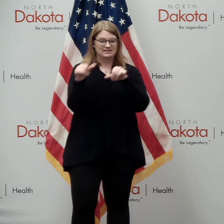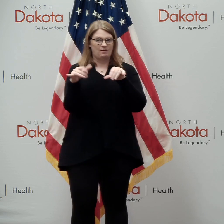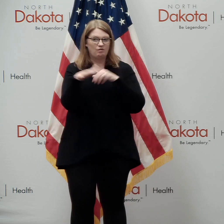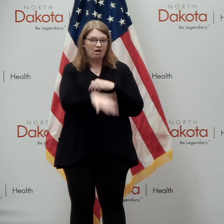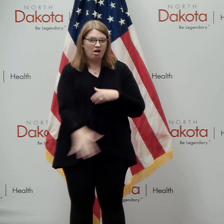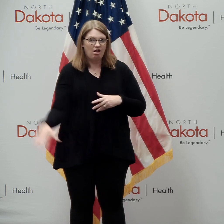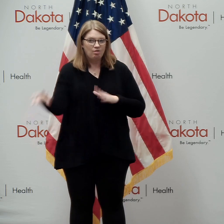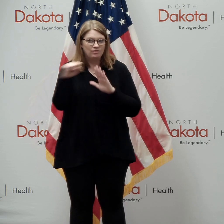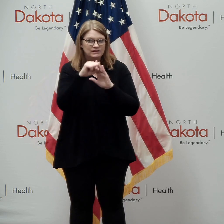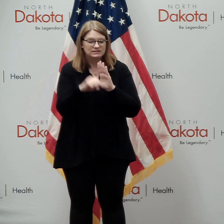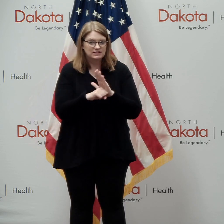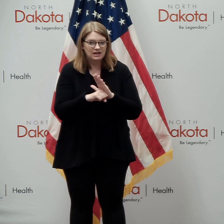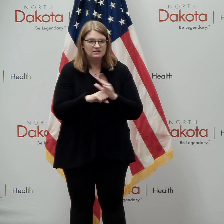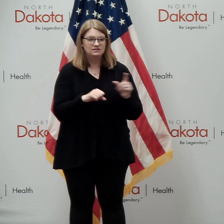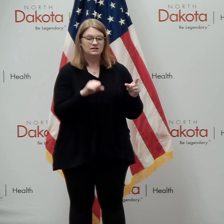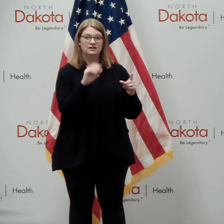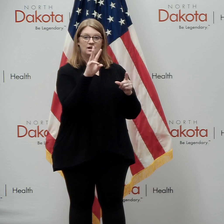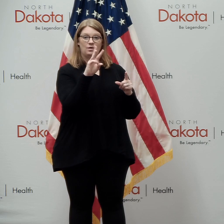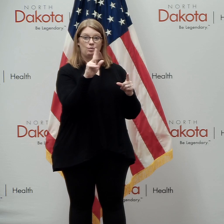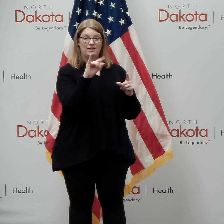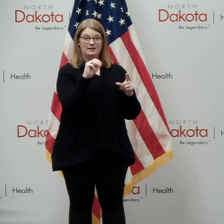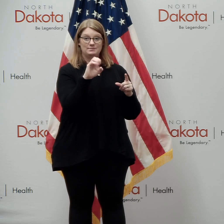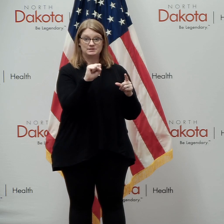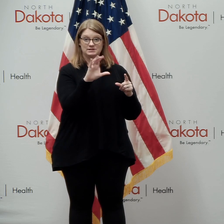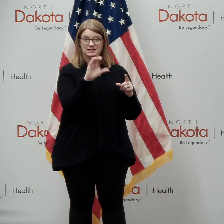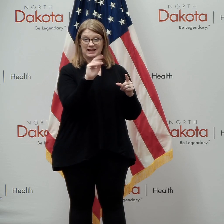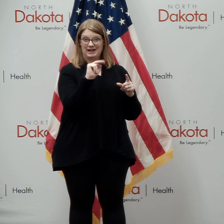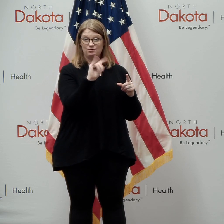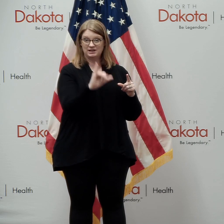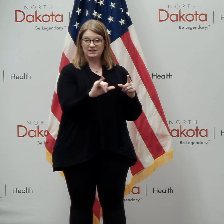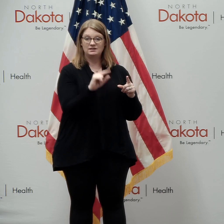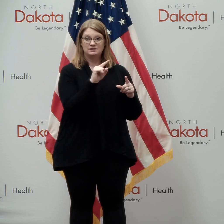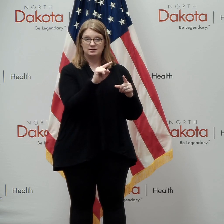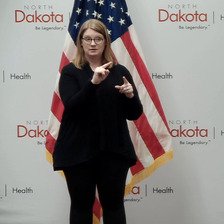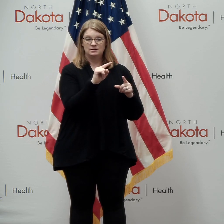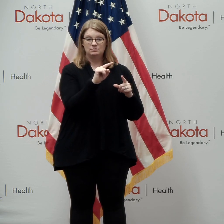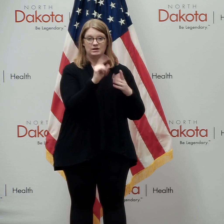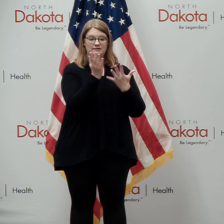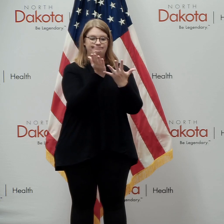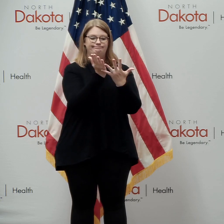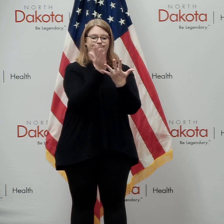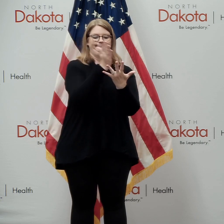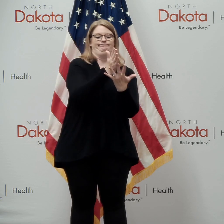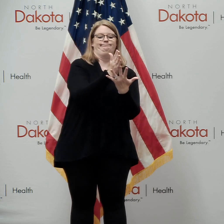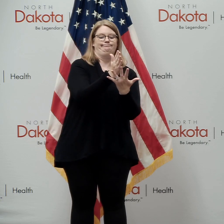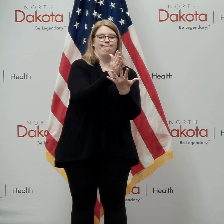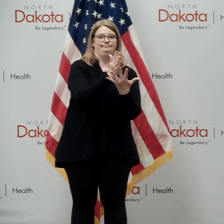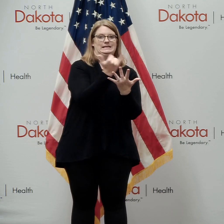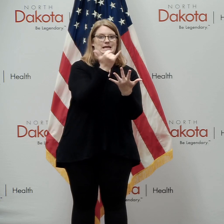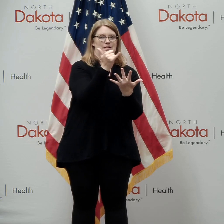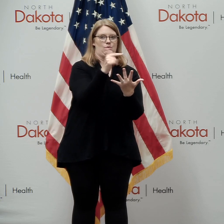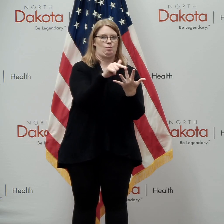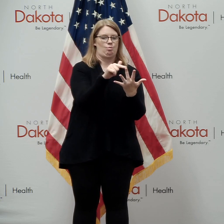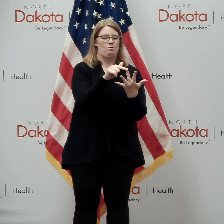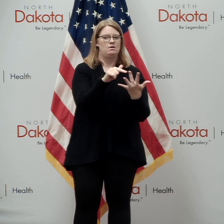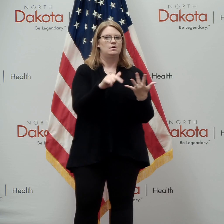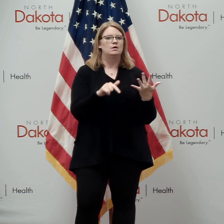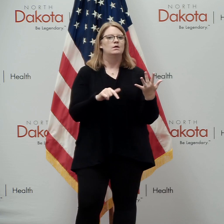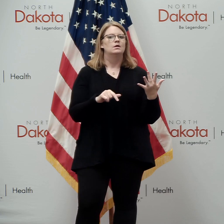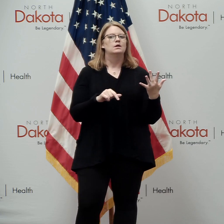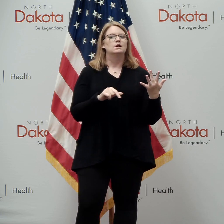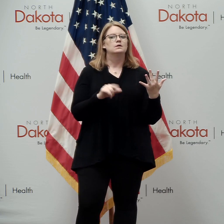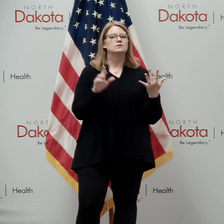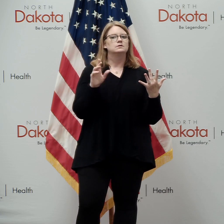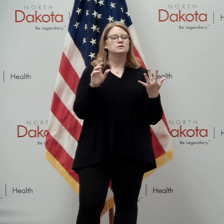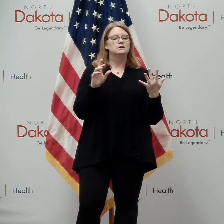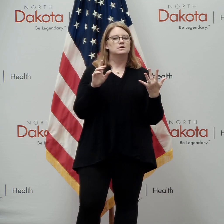is Williams County, which was one of the counties that we moved up today to yellow, to